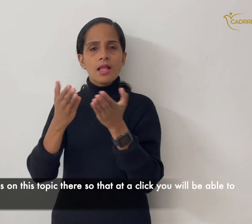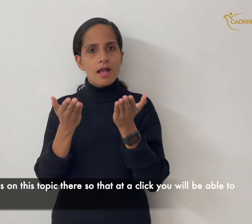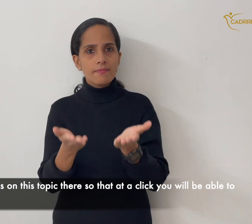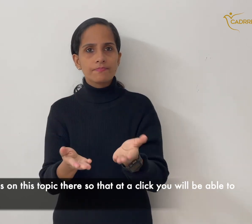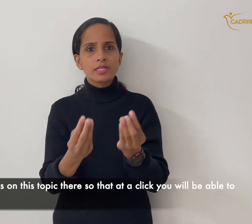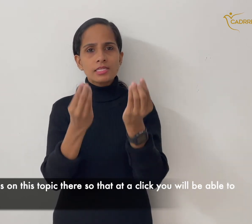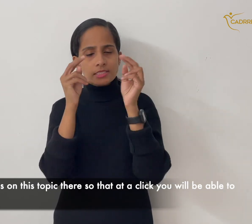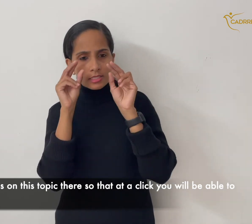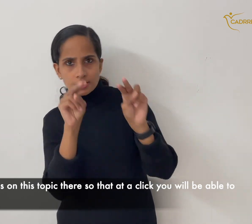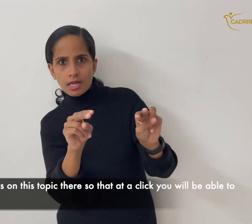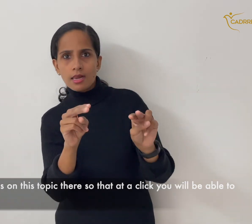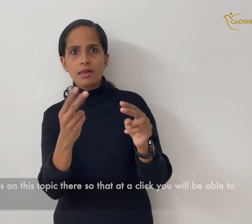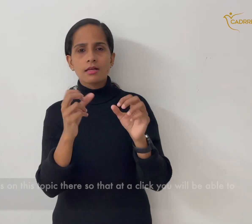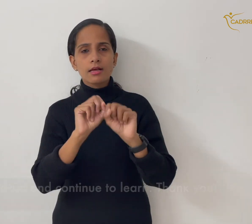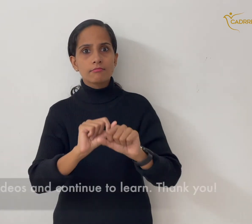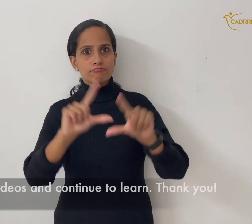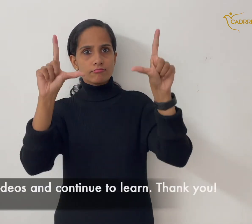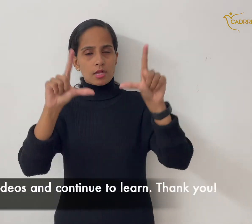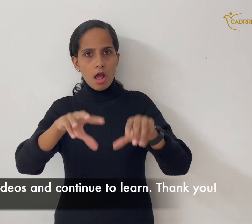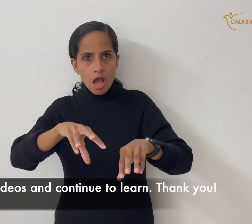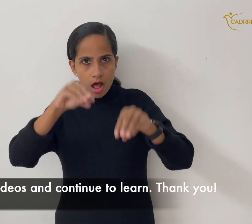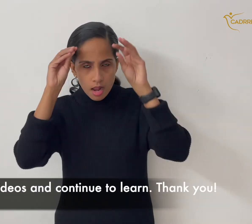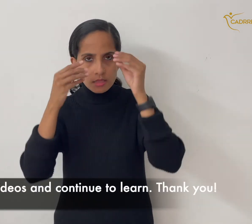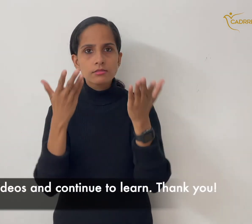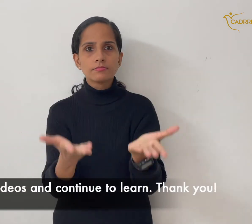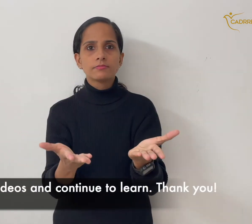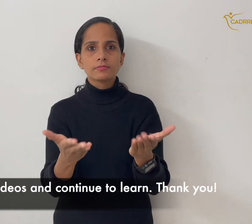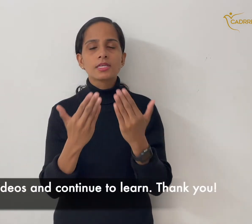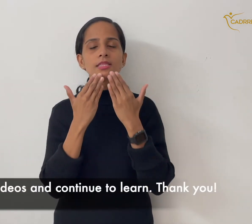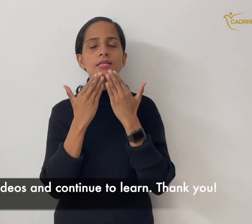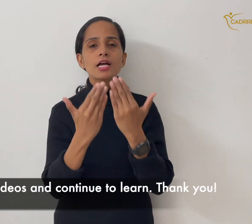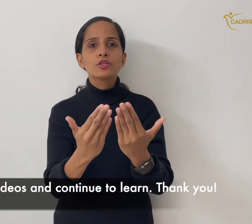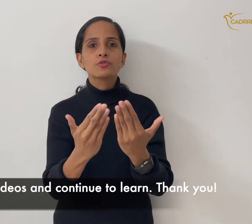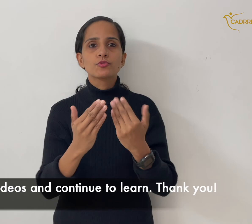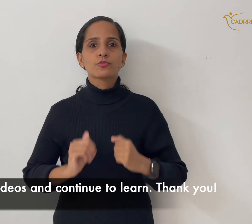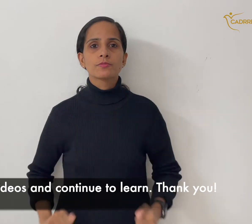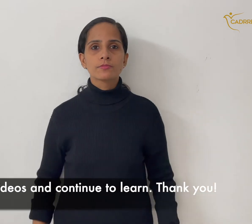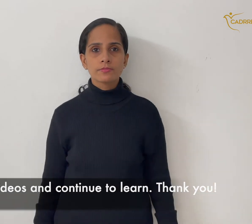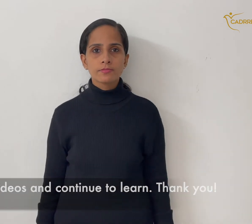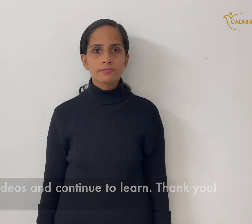click you will be able to watch the missed videos and continue to learn. Thank you.